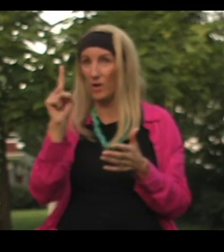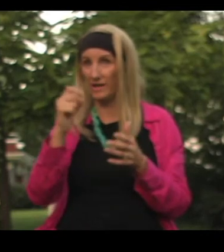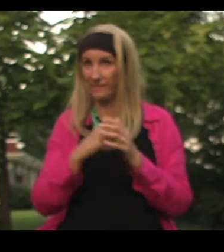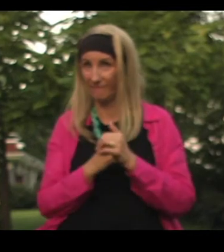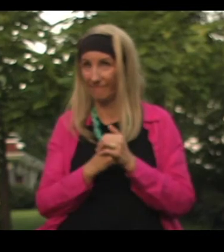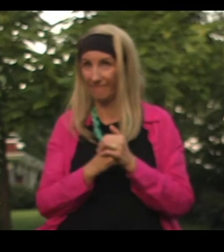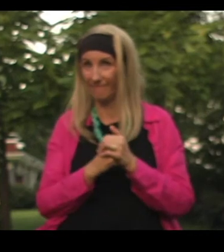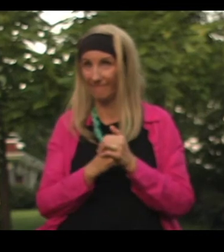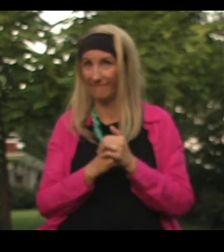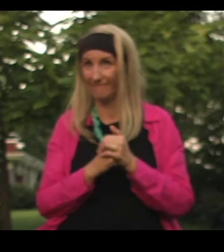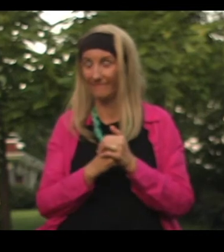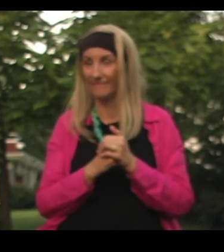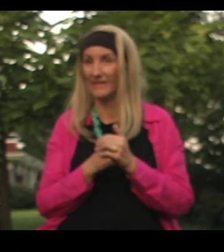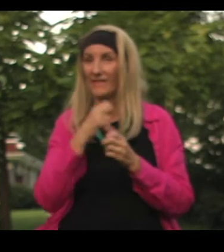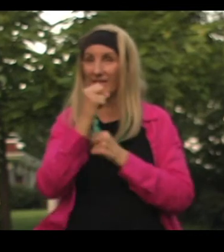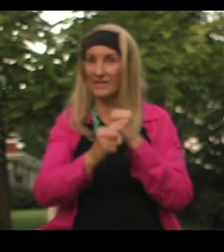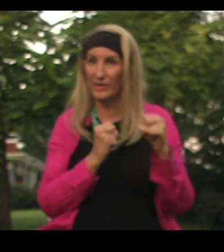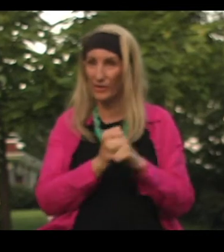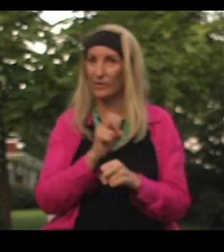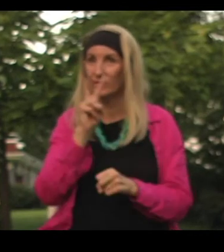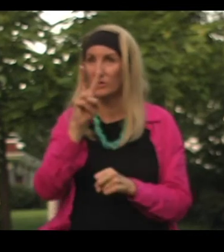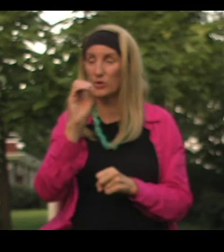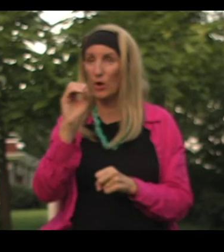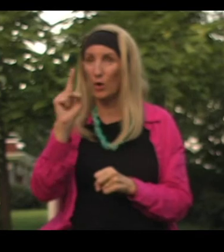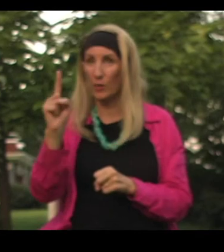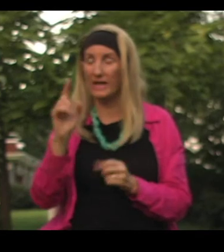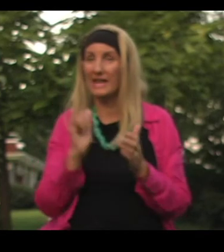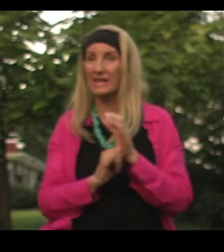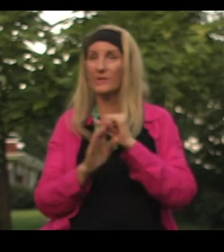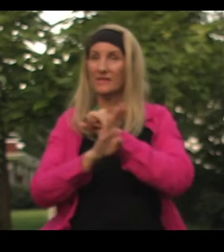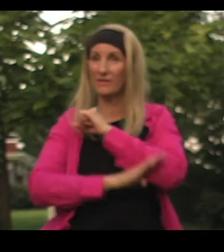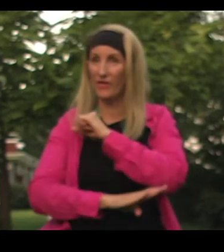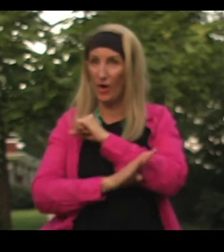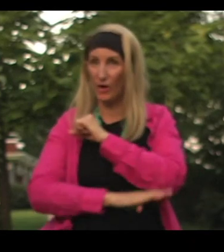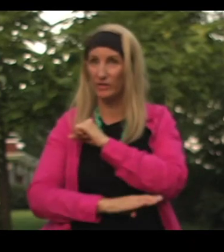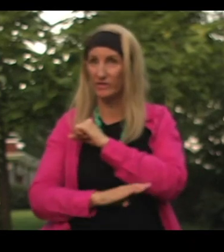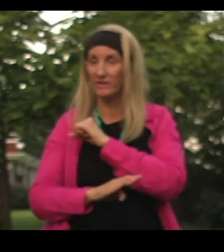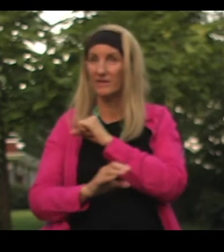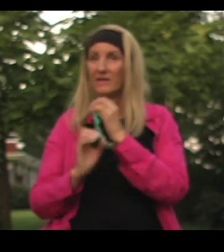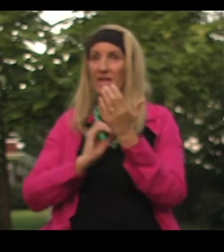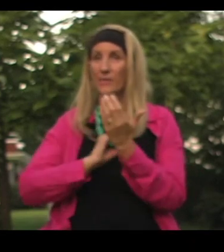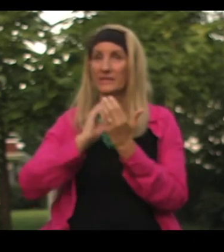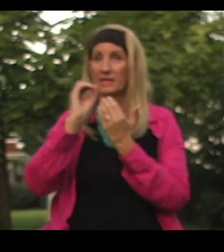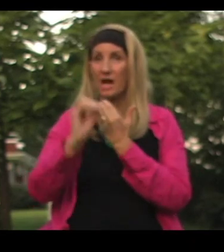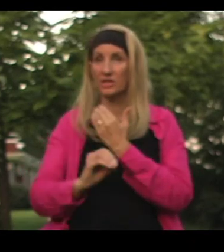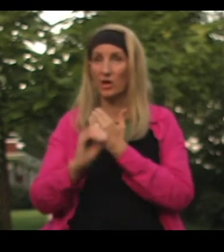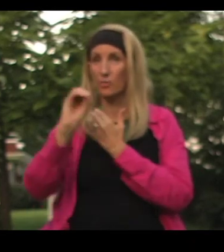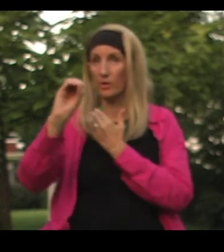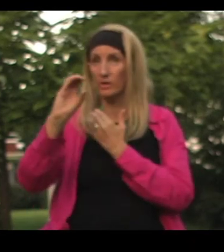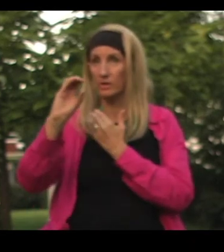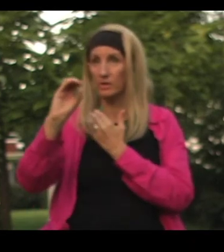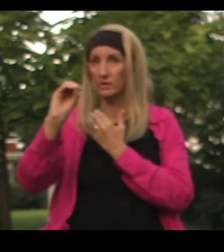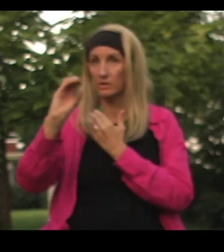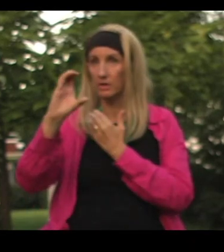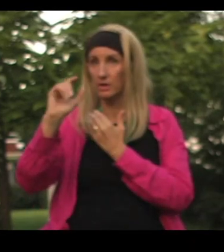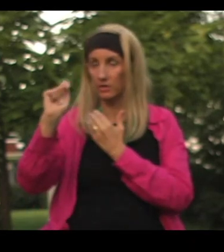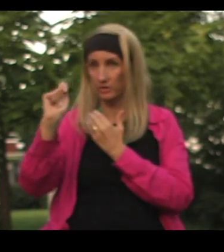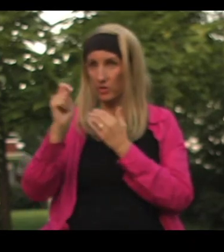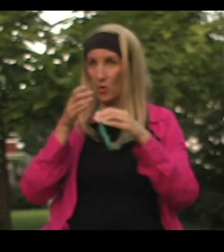2001, the year 2001, and it was in the fall. It was in October,